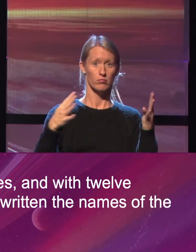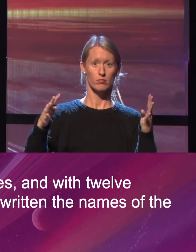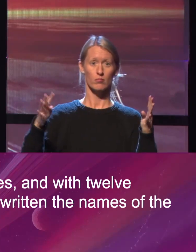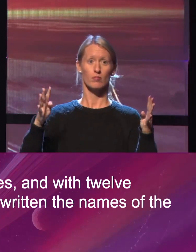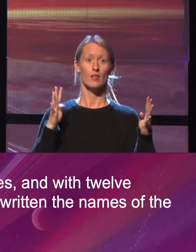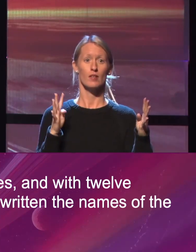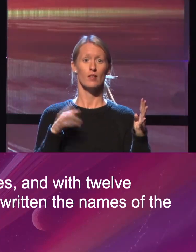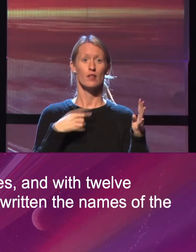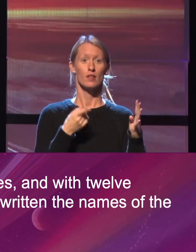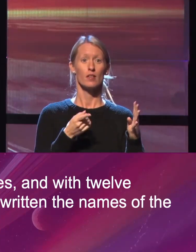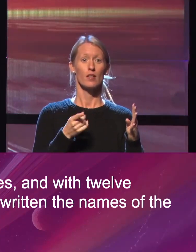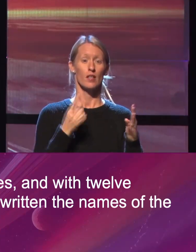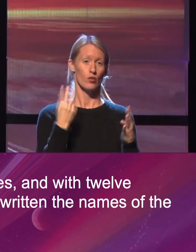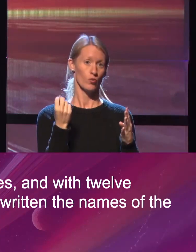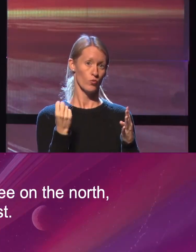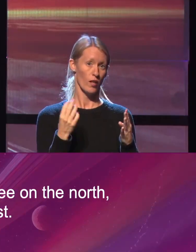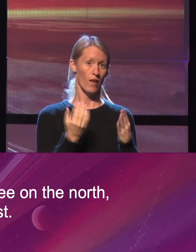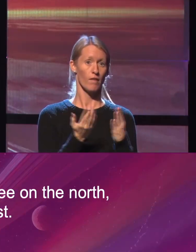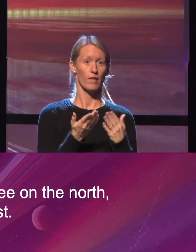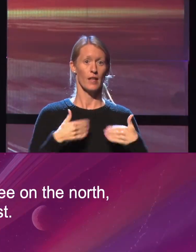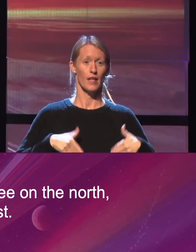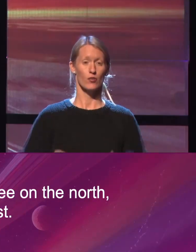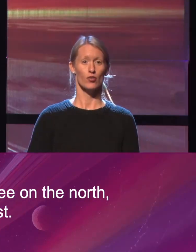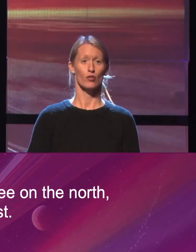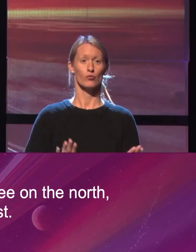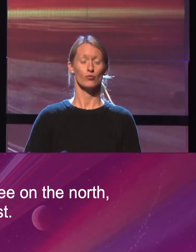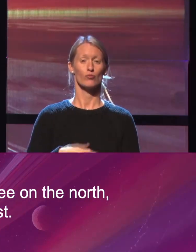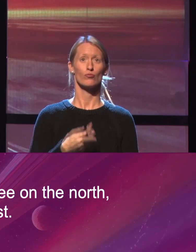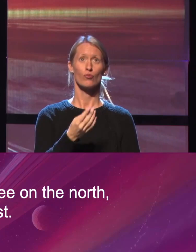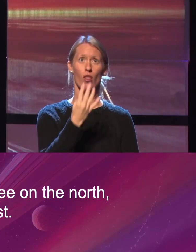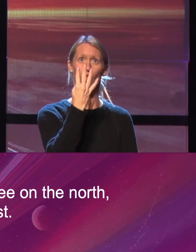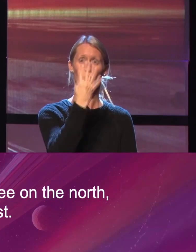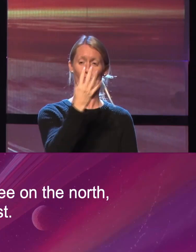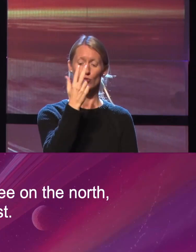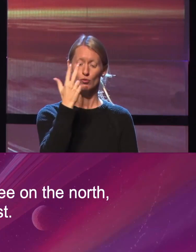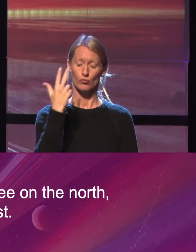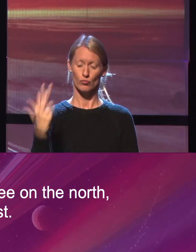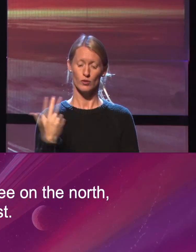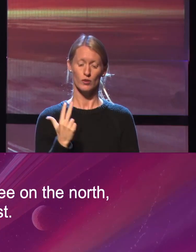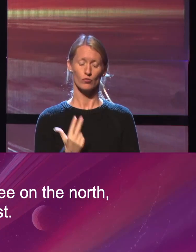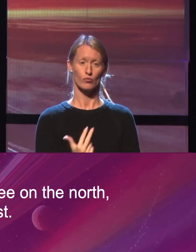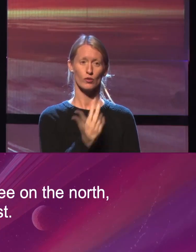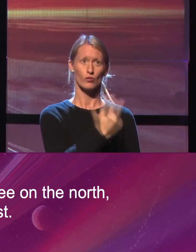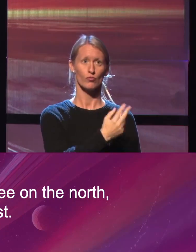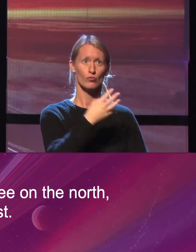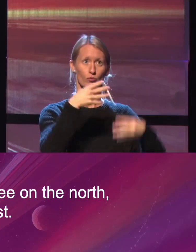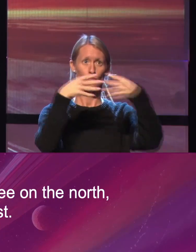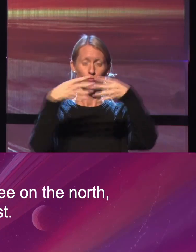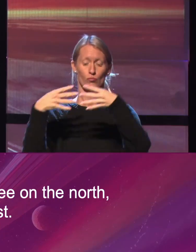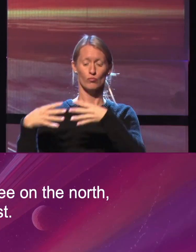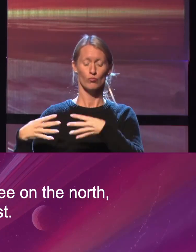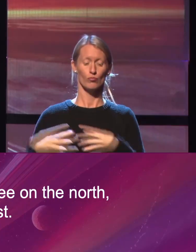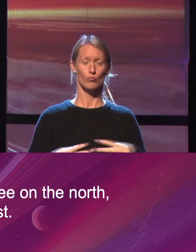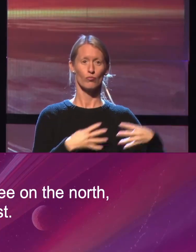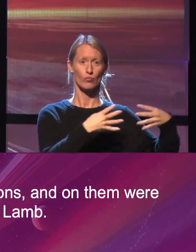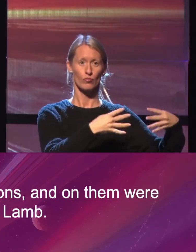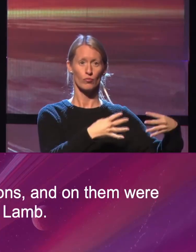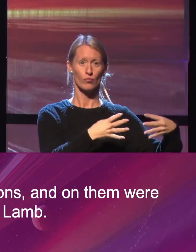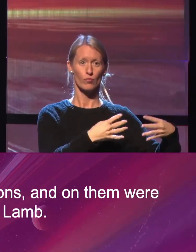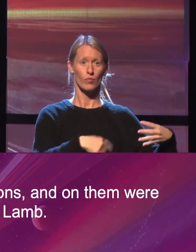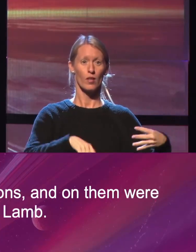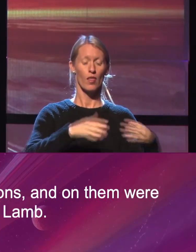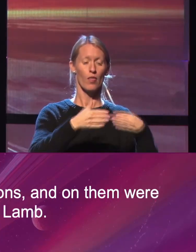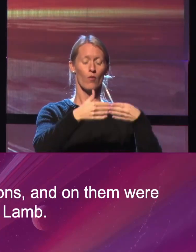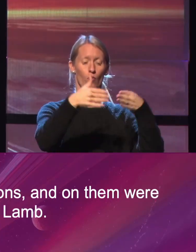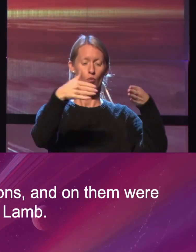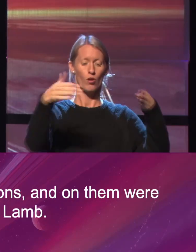tribes of Israel. And there were 3 gates on the east and 3 gates on the north and 3 on the south and 3 on the west. And the wall of the city